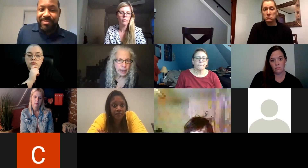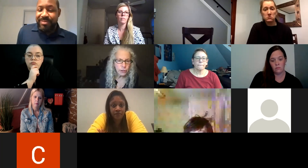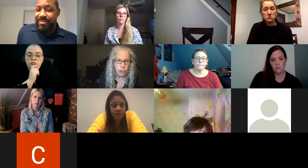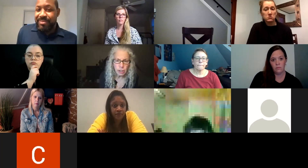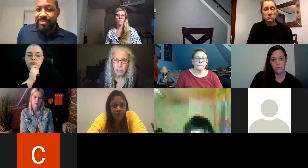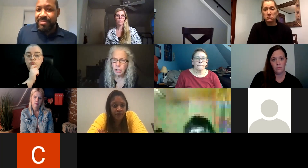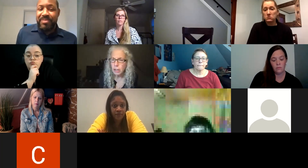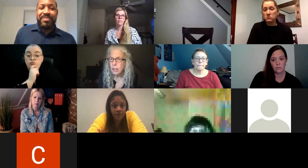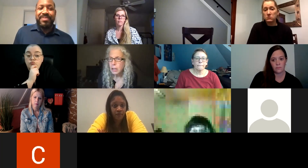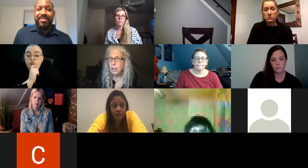communication?